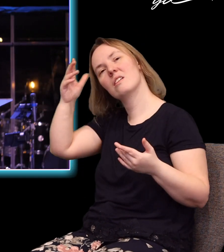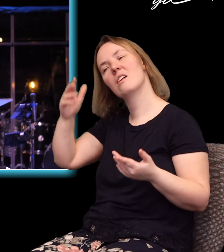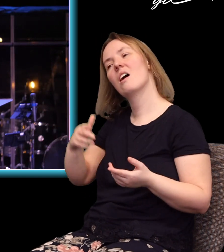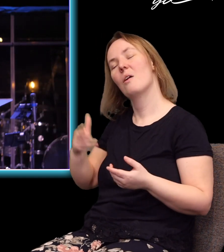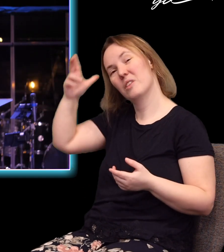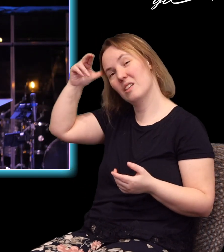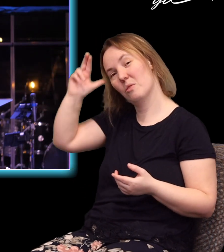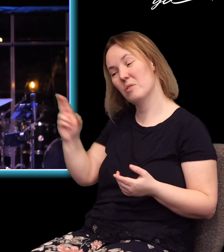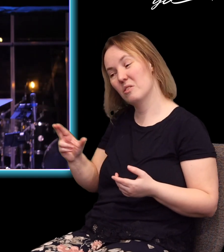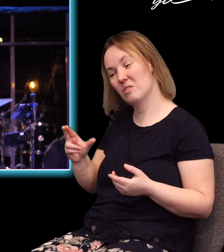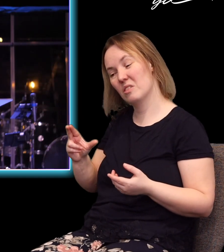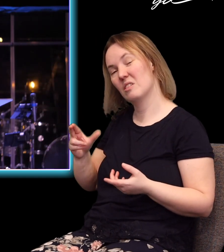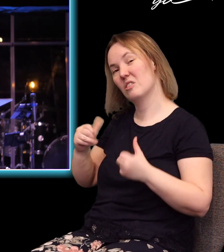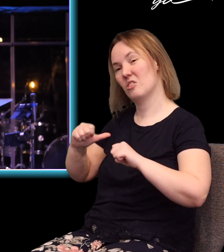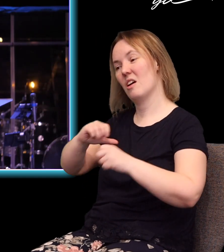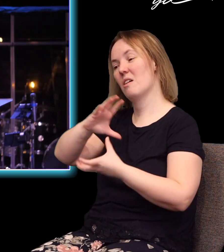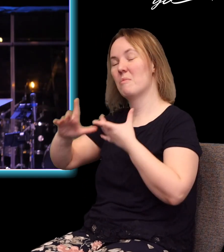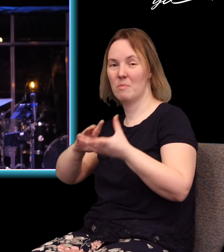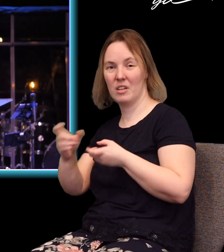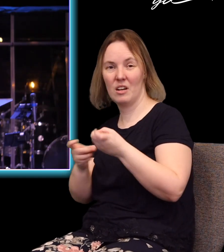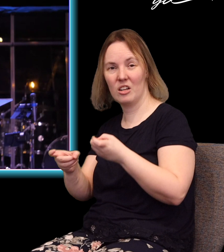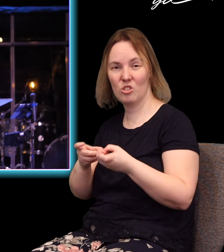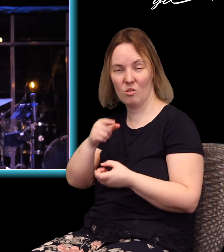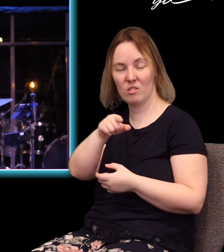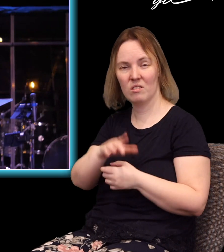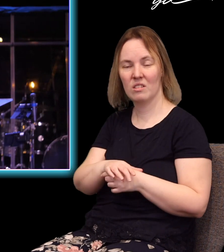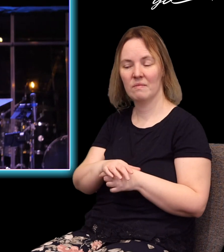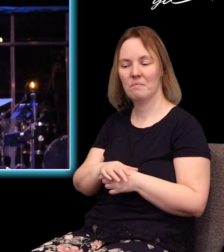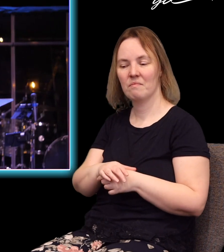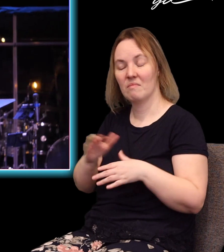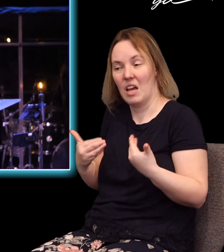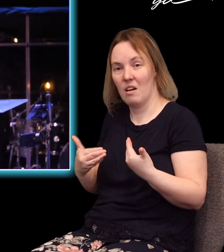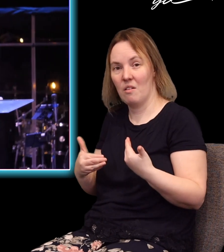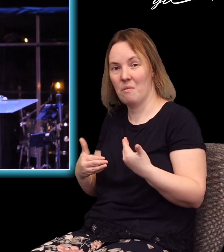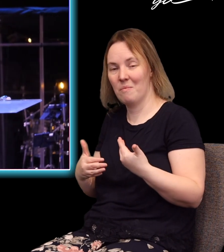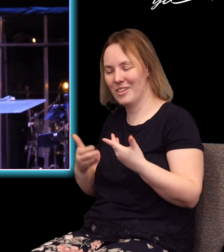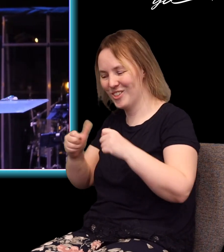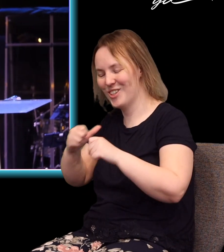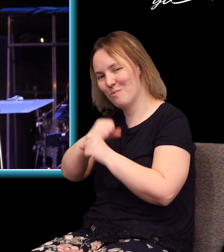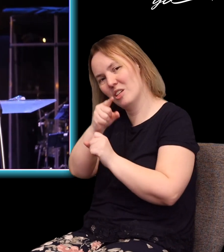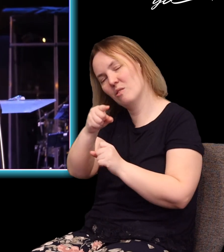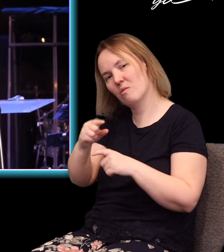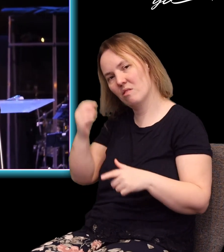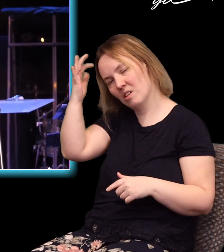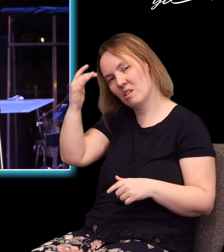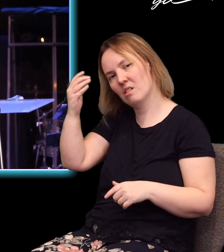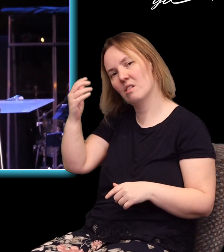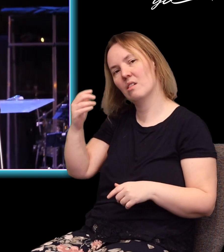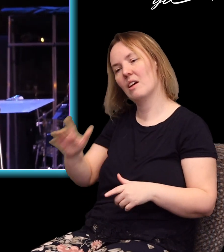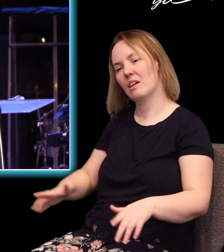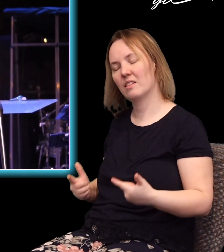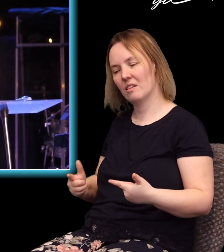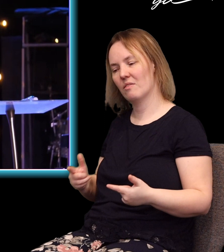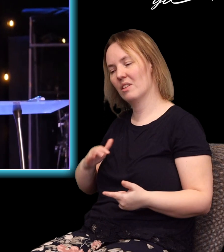try to manipulate you and control you. How does he do that? By trying to make you think and live as